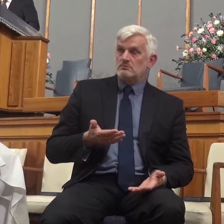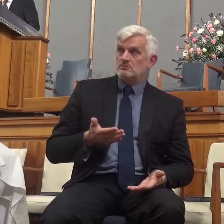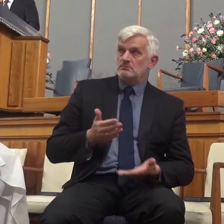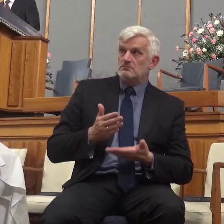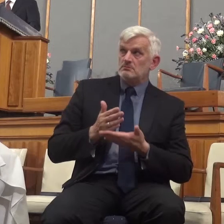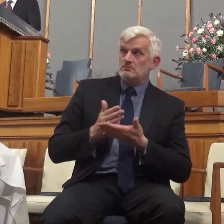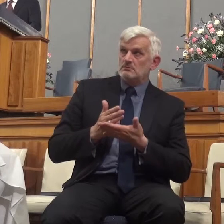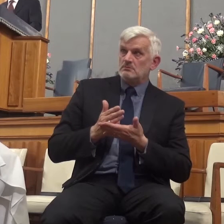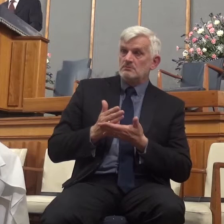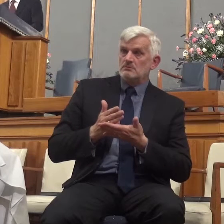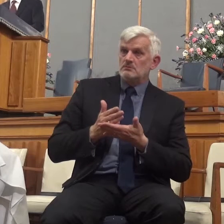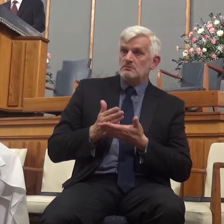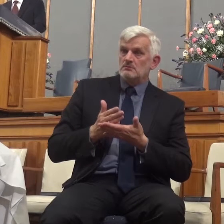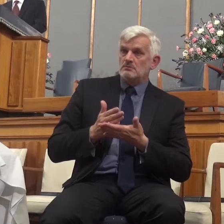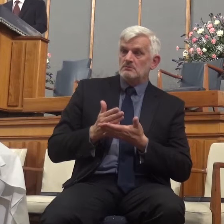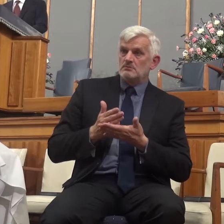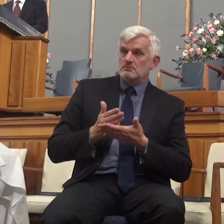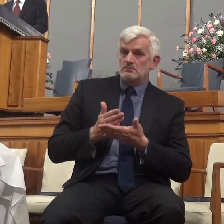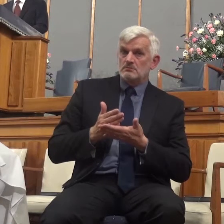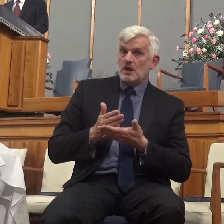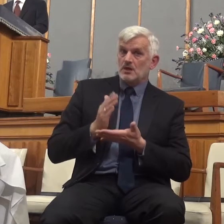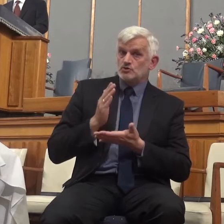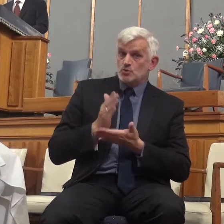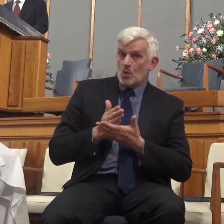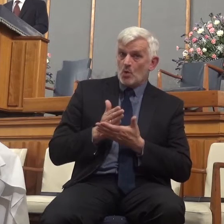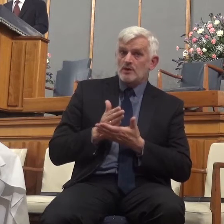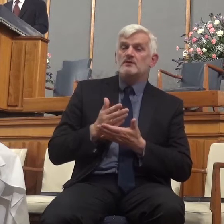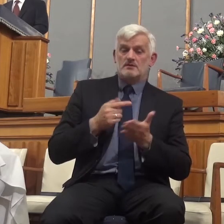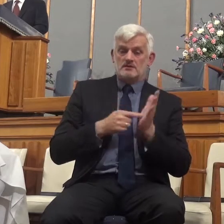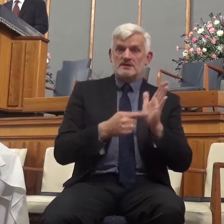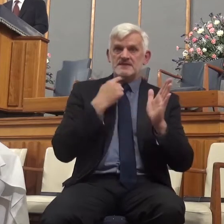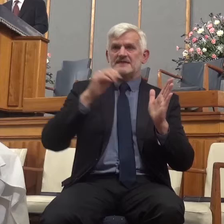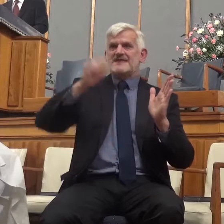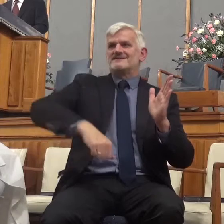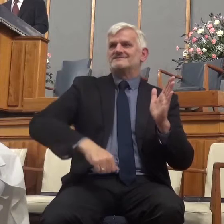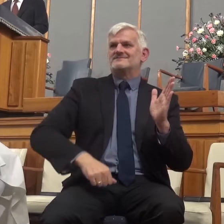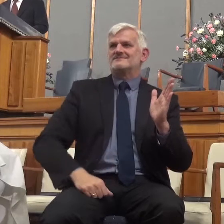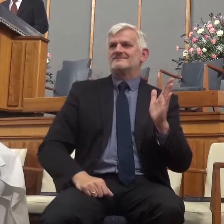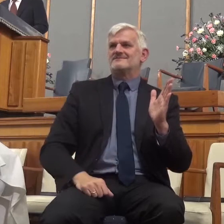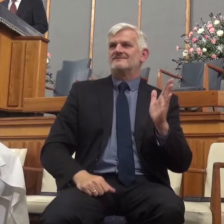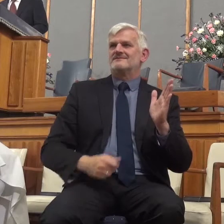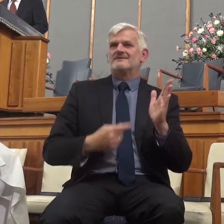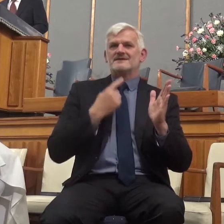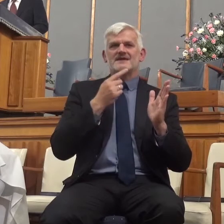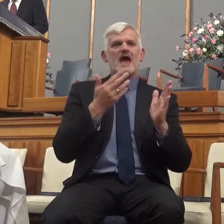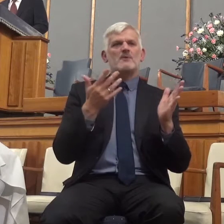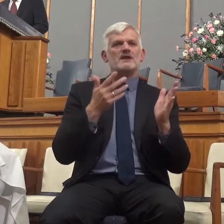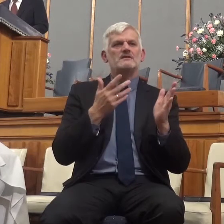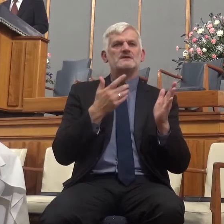of his mercy? Yes, you can, says this psalm, 26 times, for his